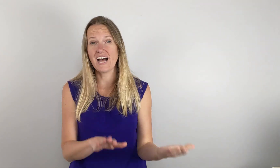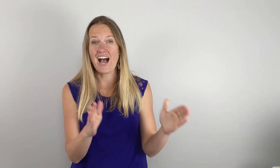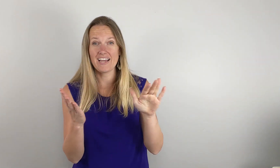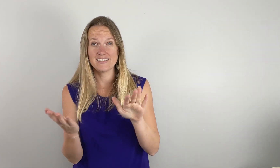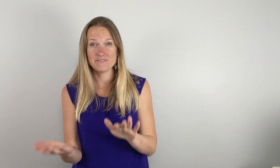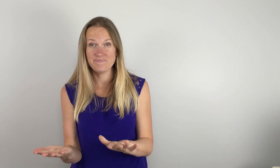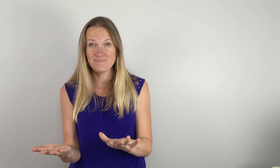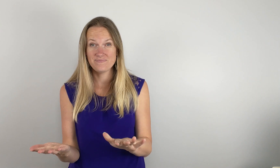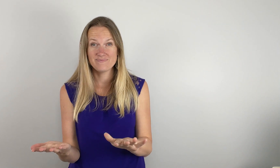died.